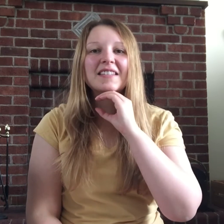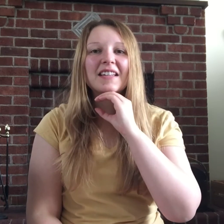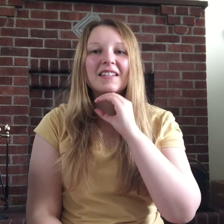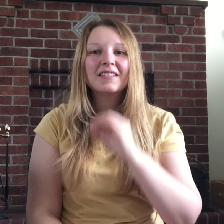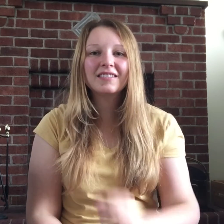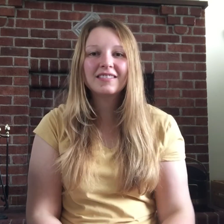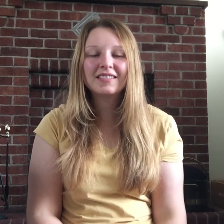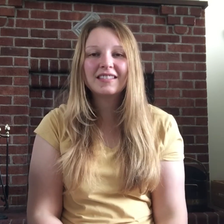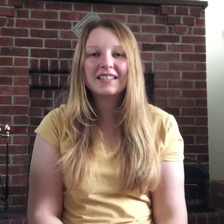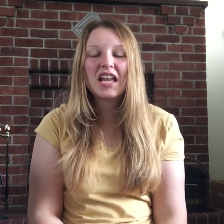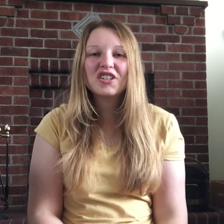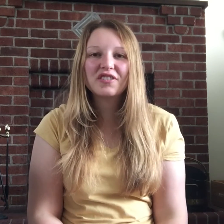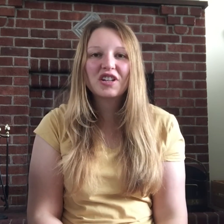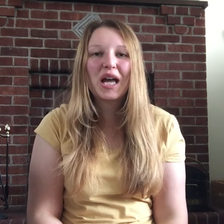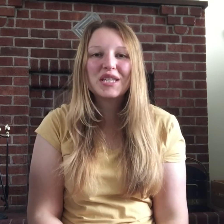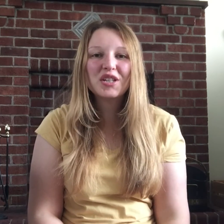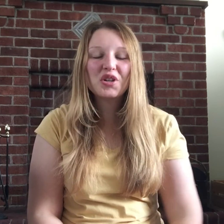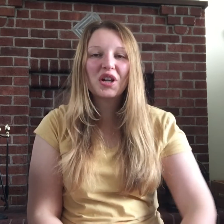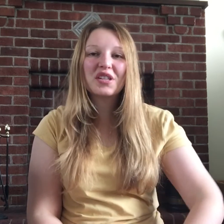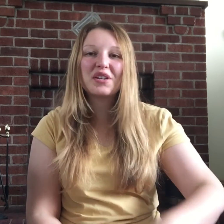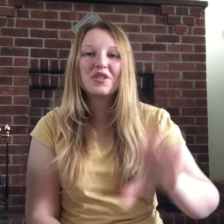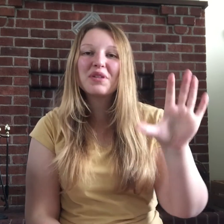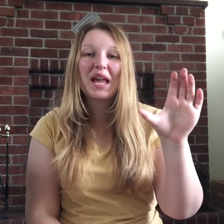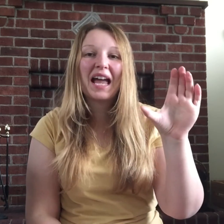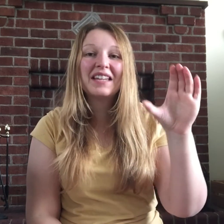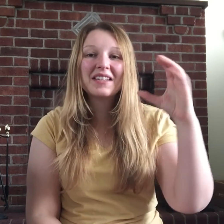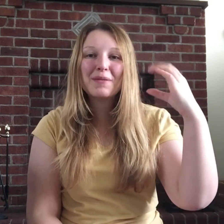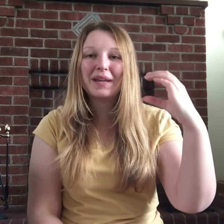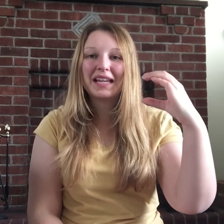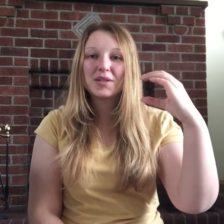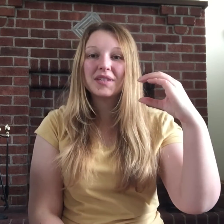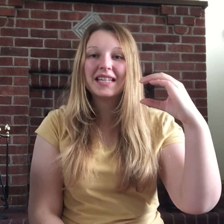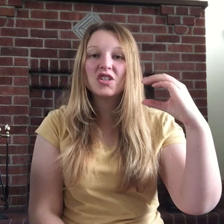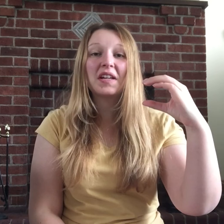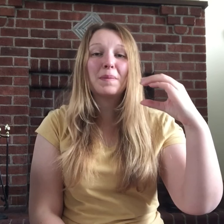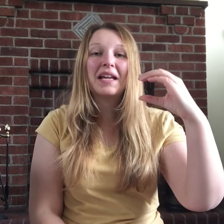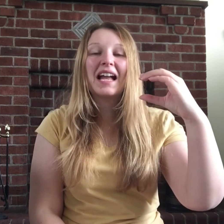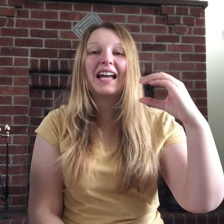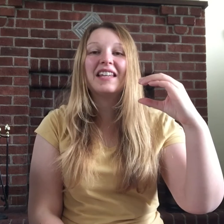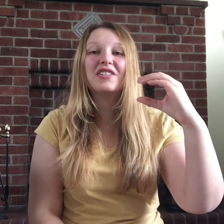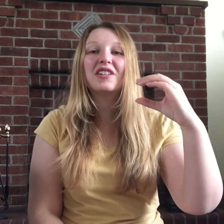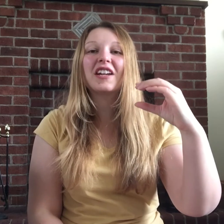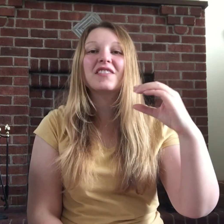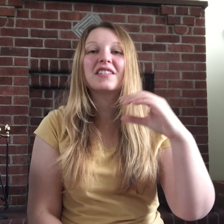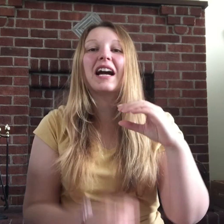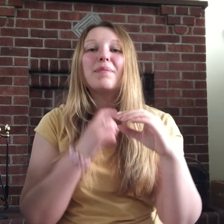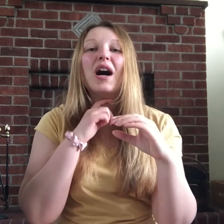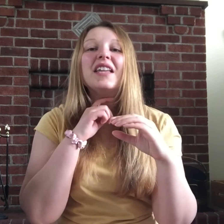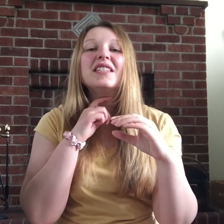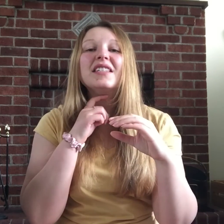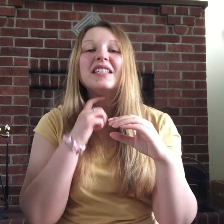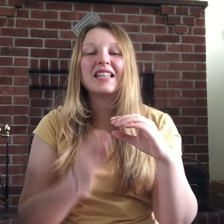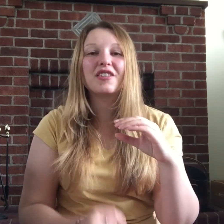Cousin. So for cousin, you're going to take your dominant hand, make it into a C shape, and then you're going to tap underneath your